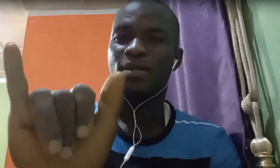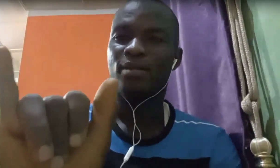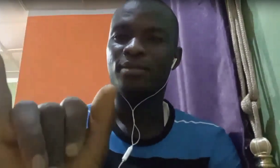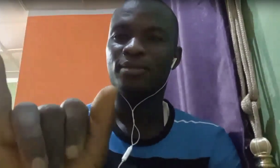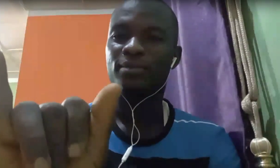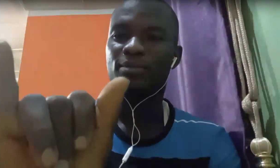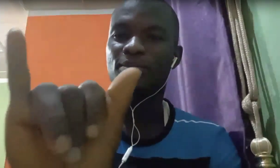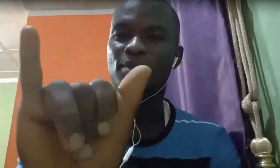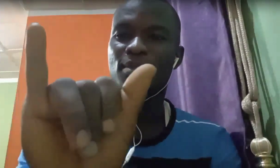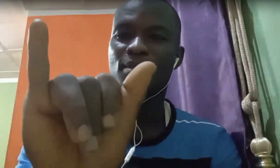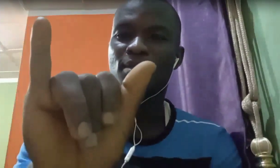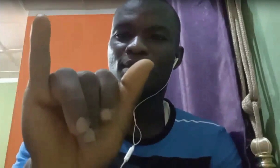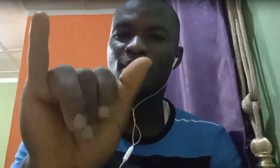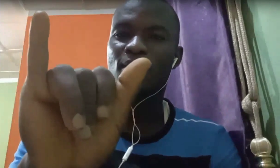and Z.